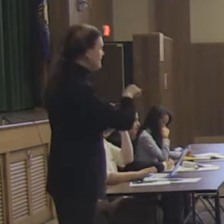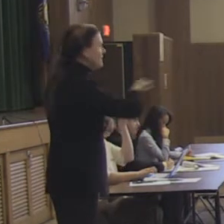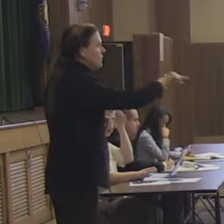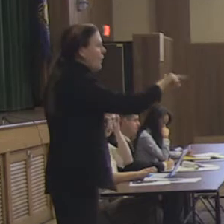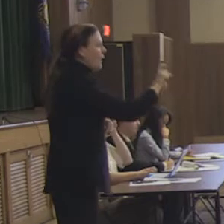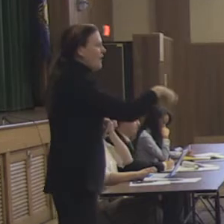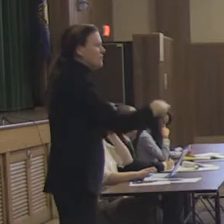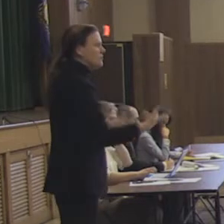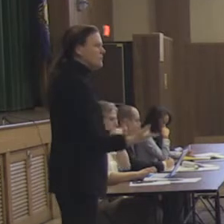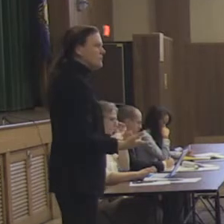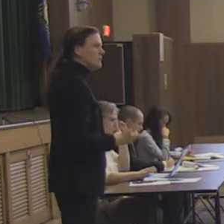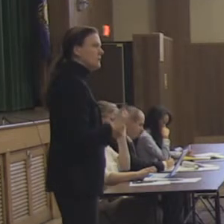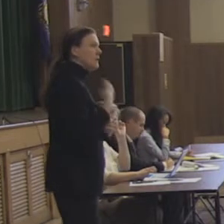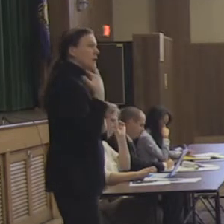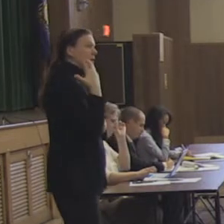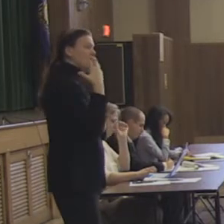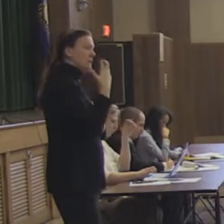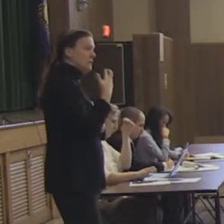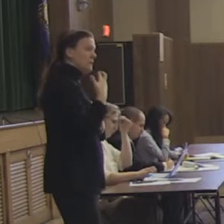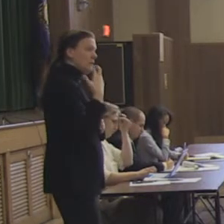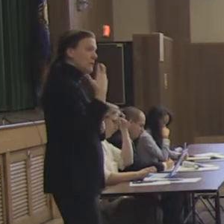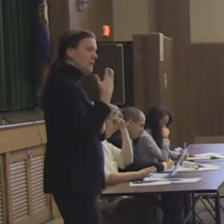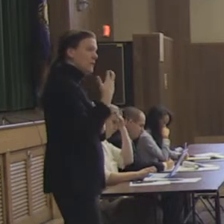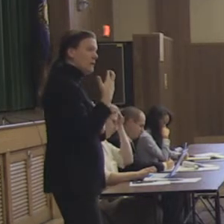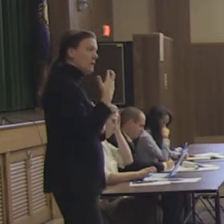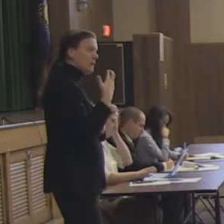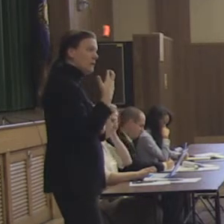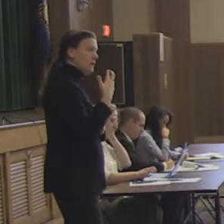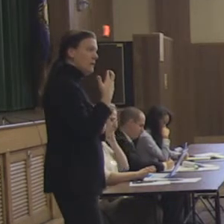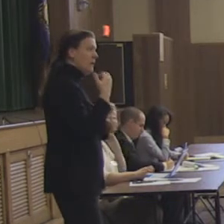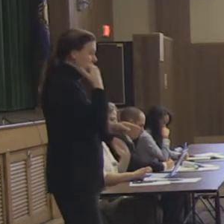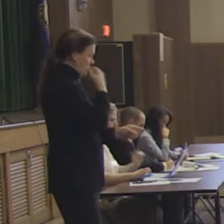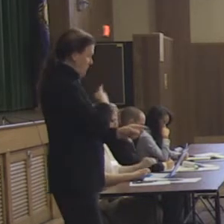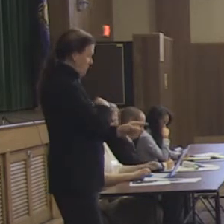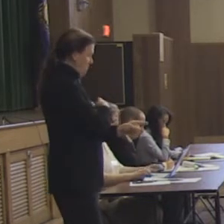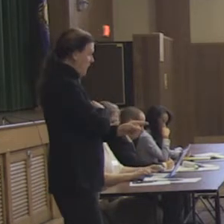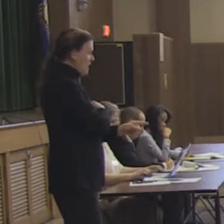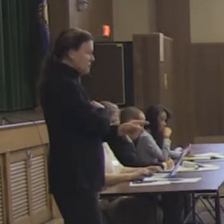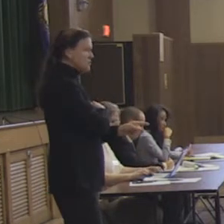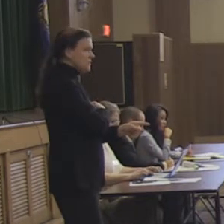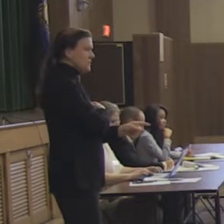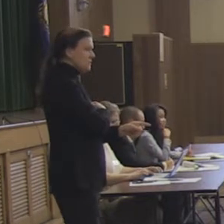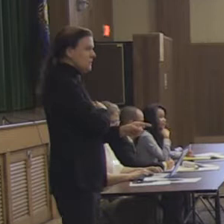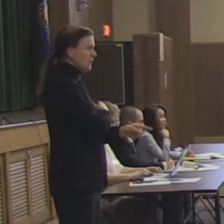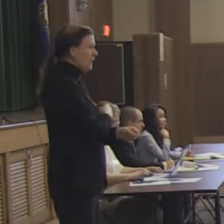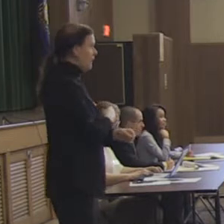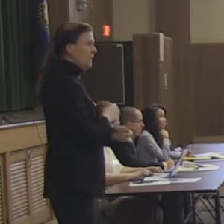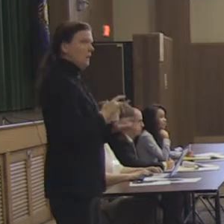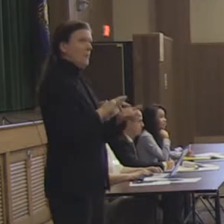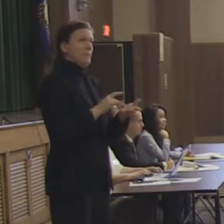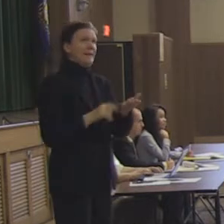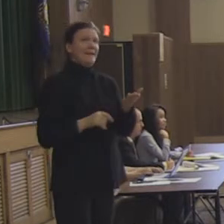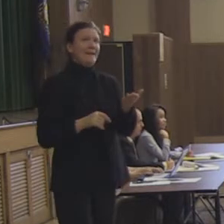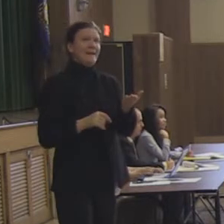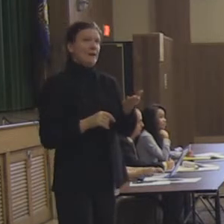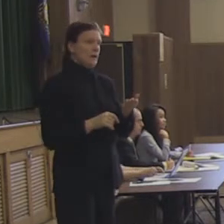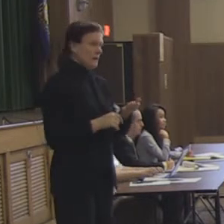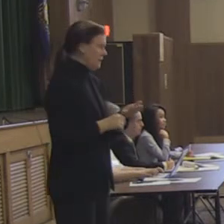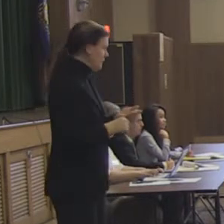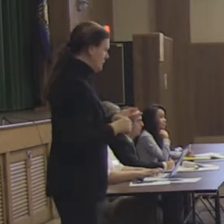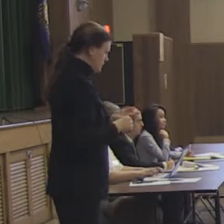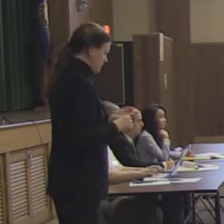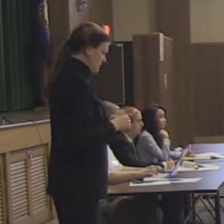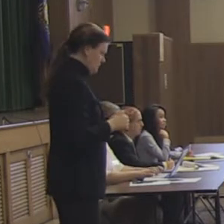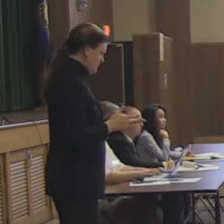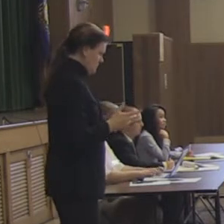have discovered is that with this new procedure, when one of our patients is discharged to the crisis respite service,